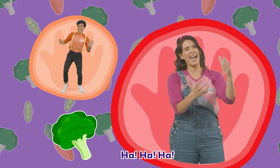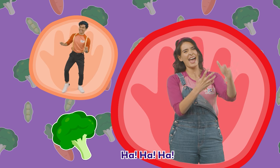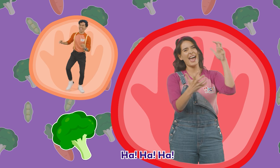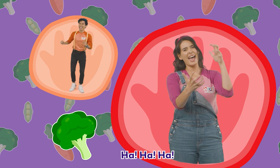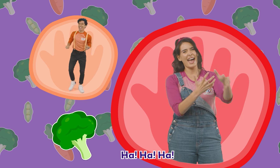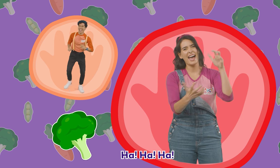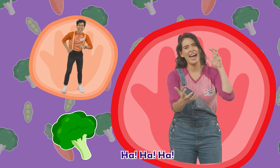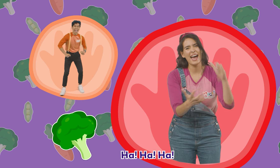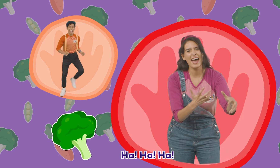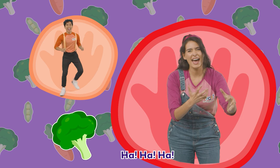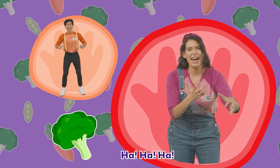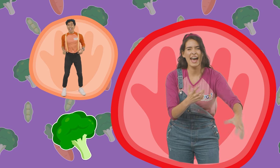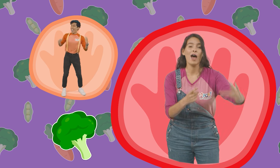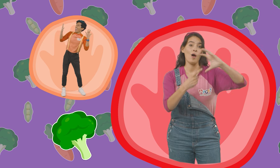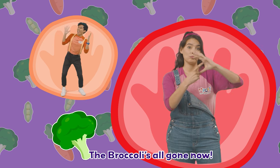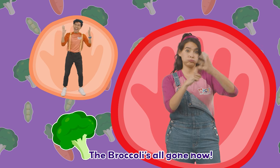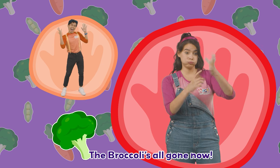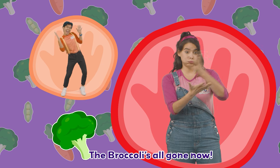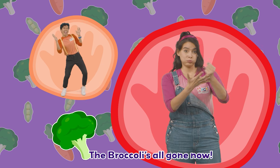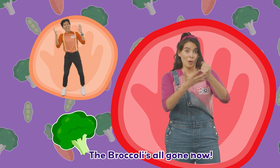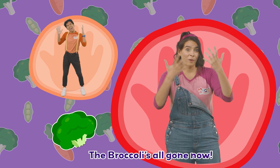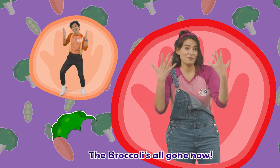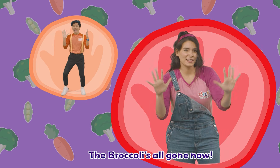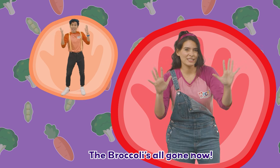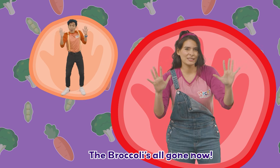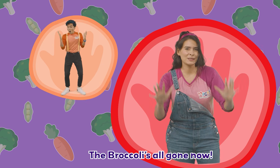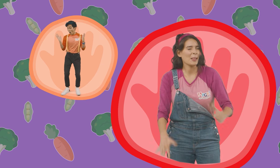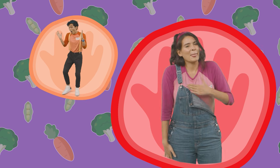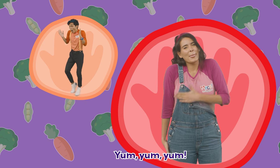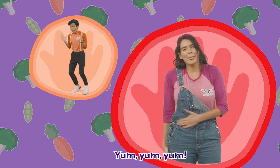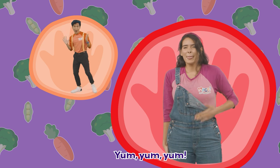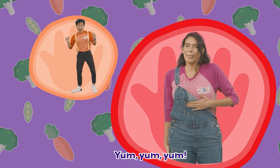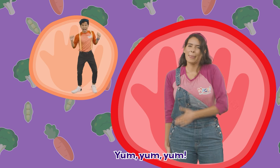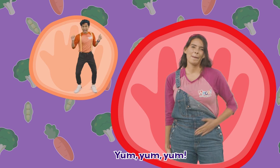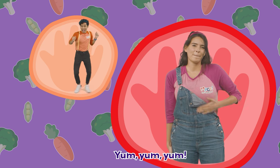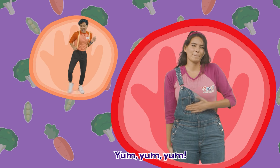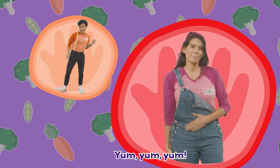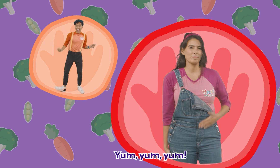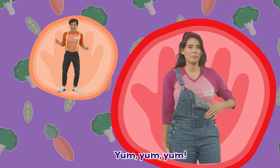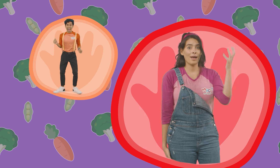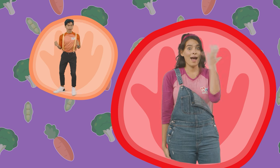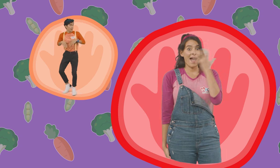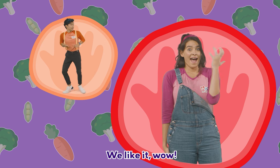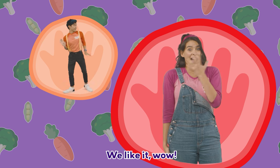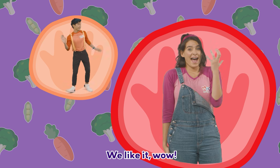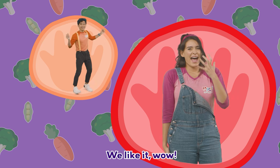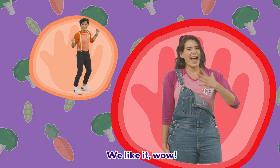Ha, ha, ha, the broccoli's all gone now. Yum, yum, yum, we like